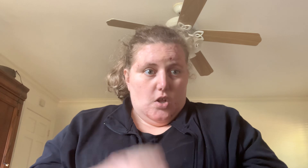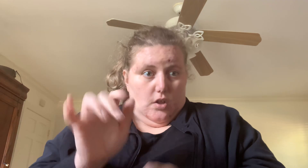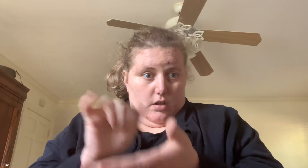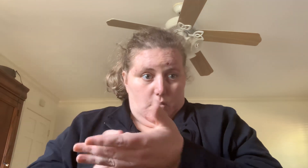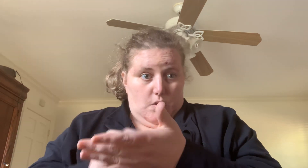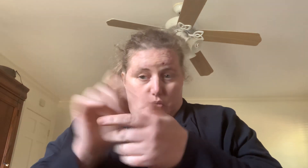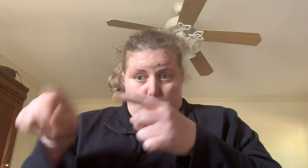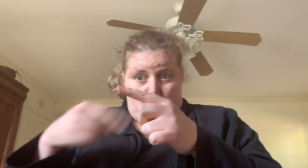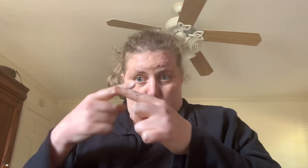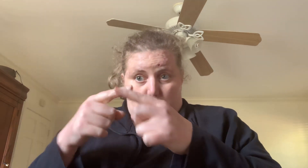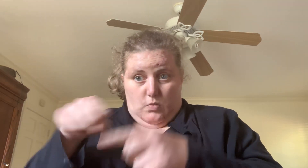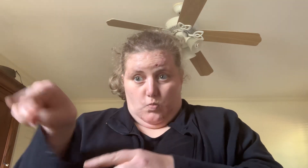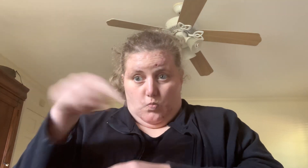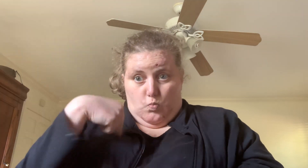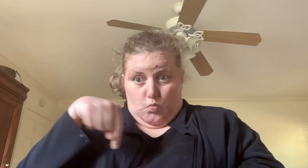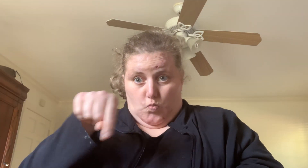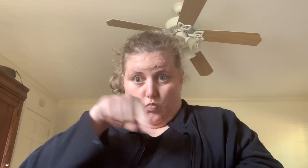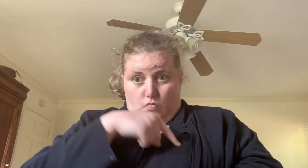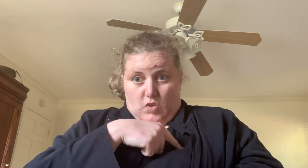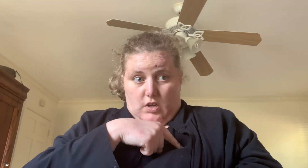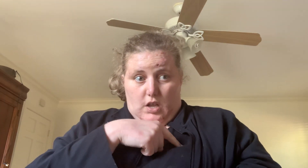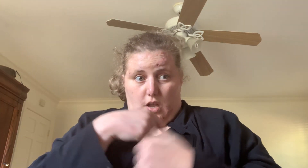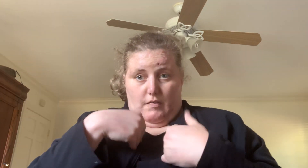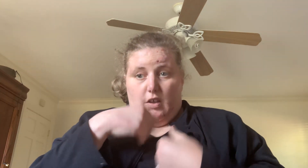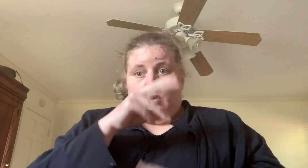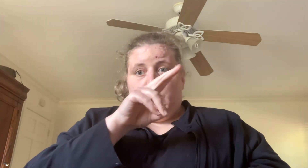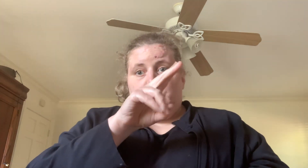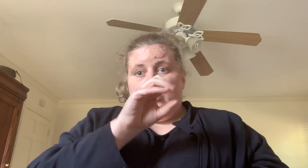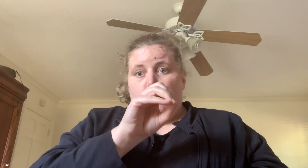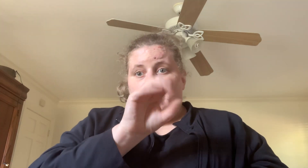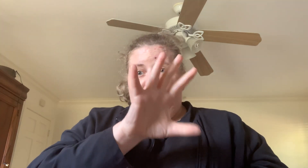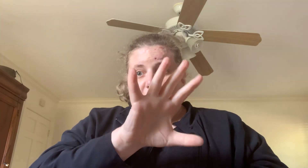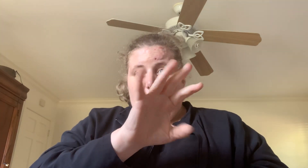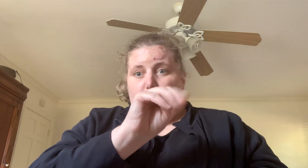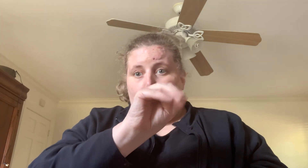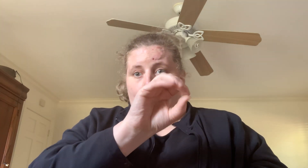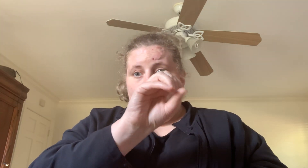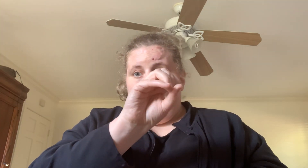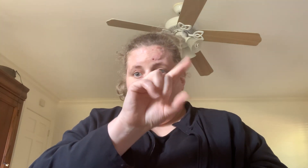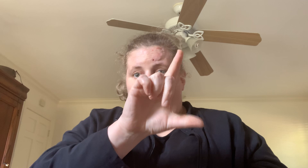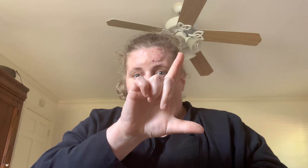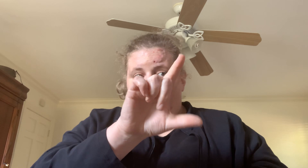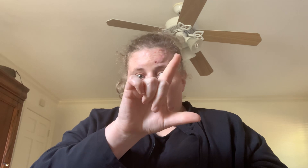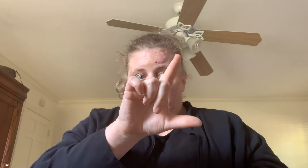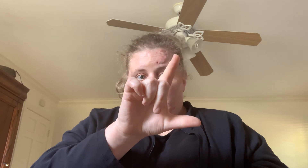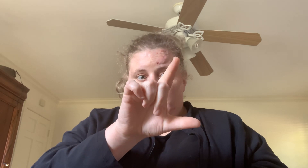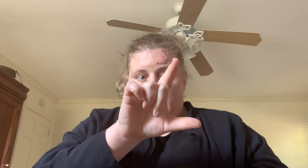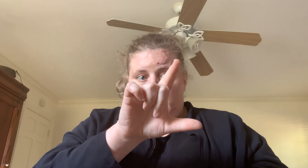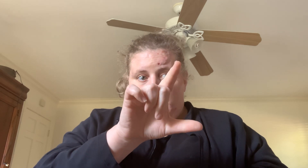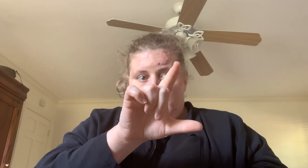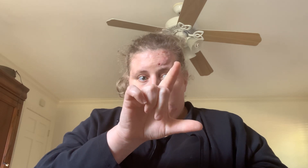we have 2.5 moles of magnesium in this reaction, we're going to consume 5 moles of